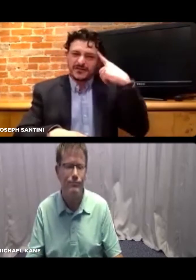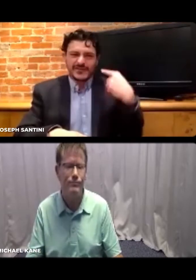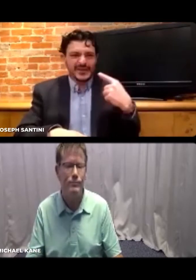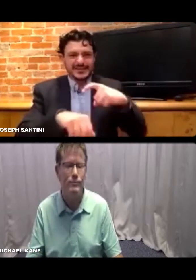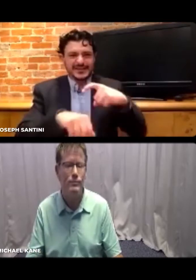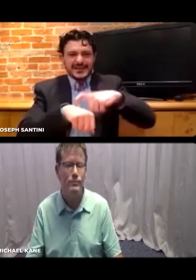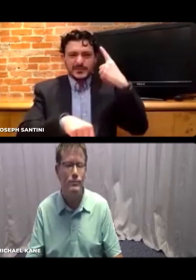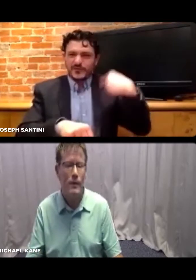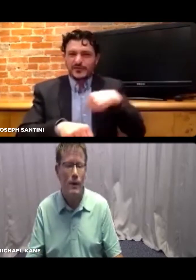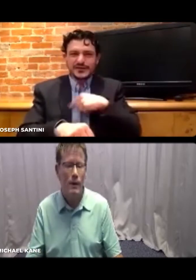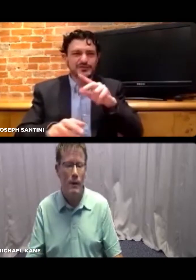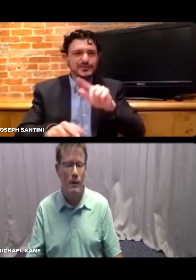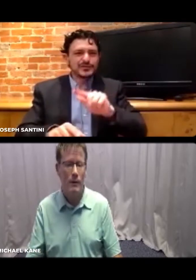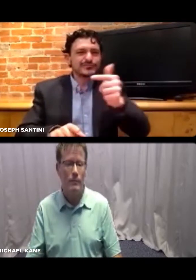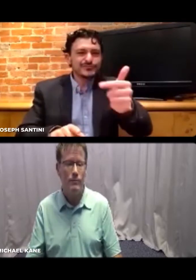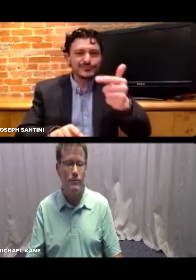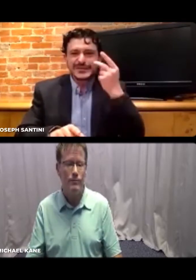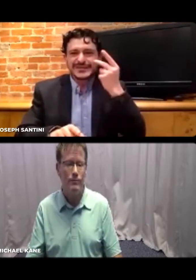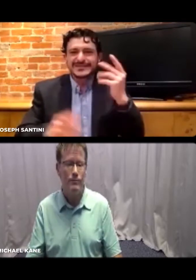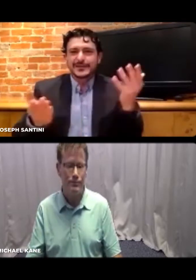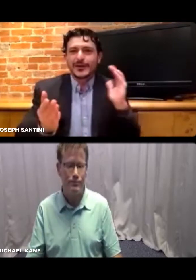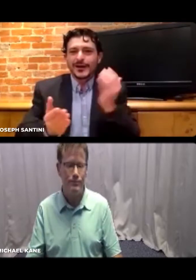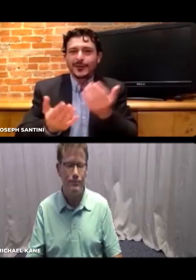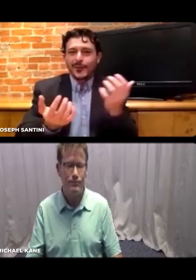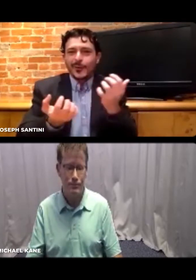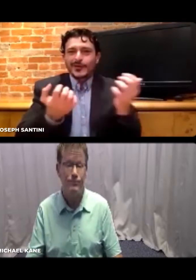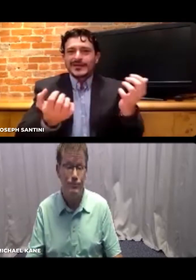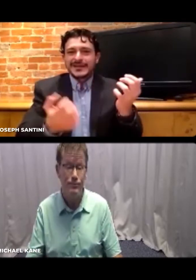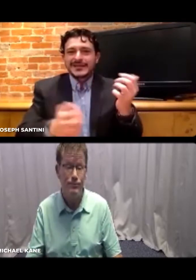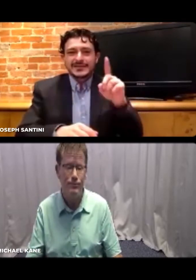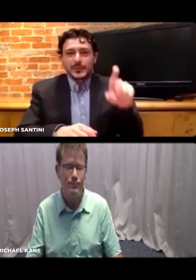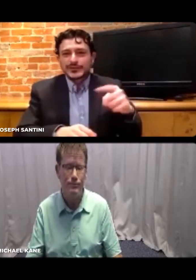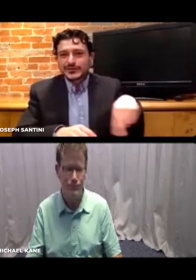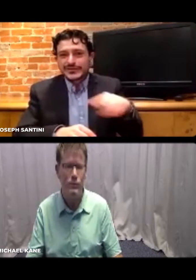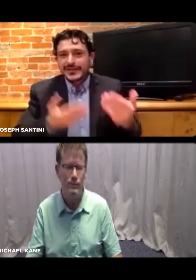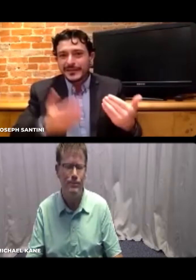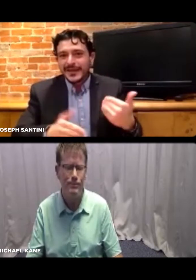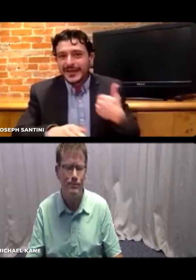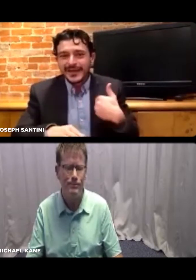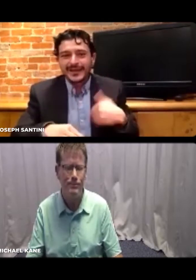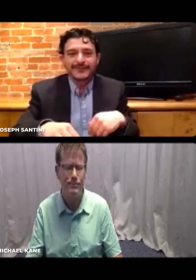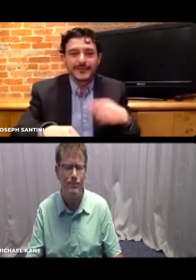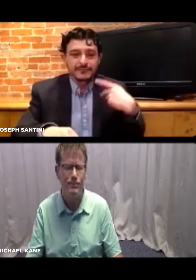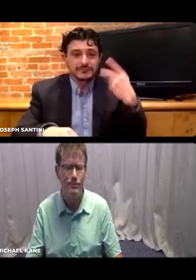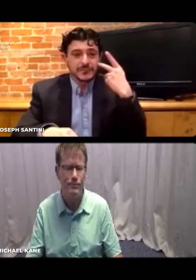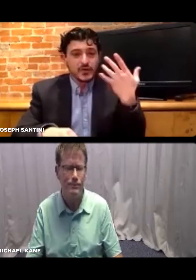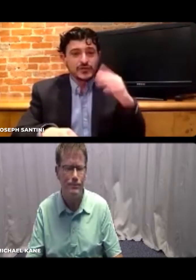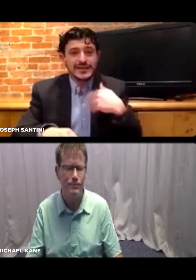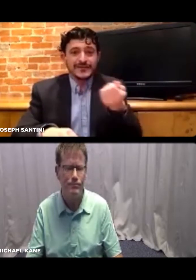ed. Well, Mike, we've talked quite a bit. Why don't we look at what our attendees have